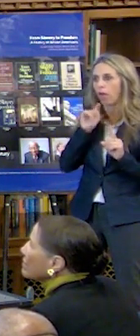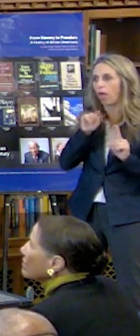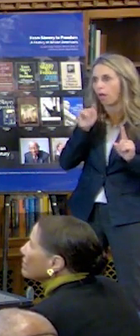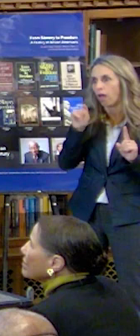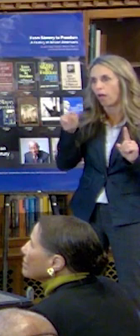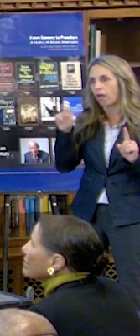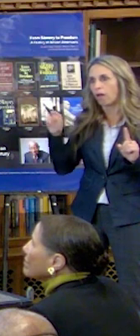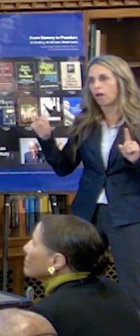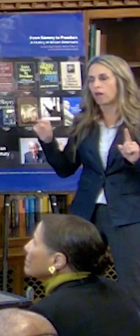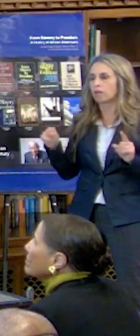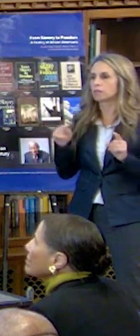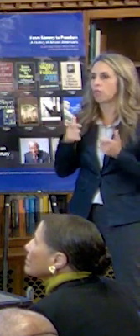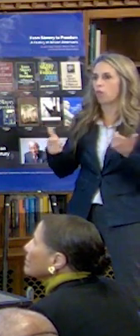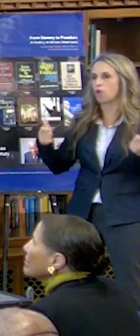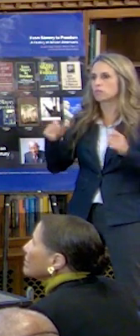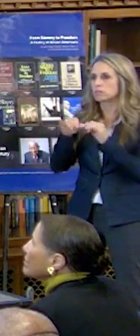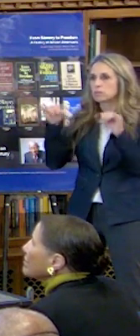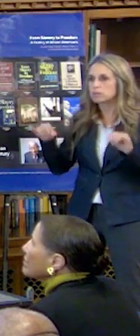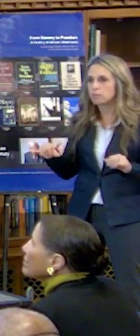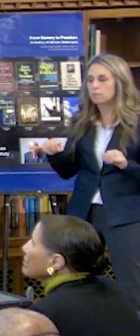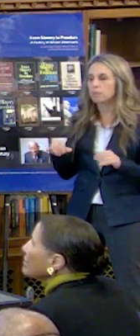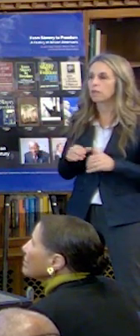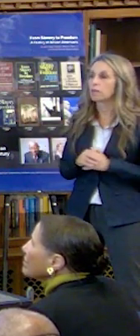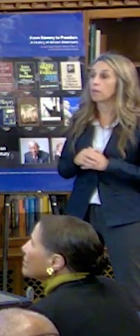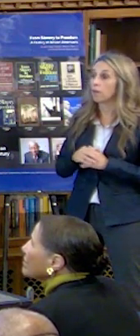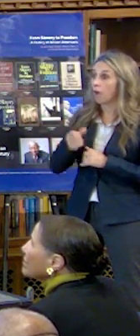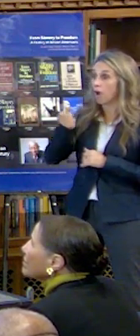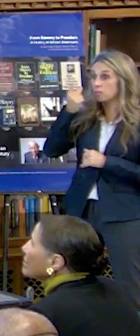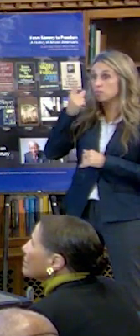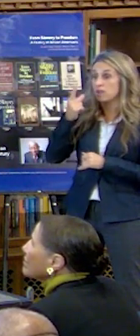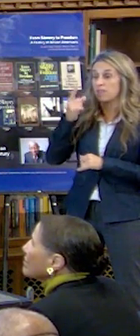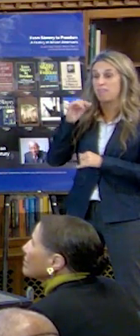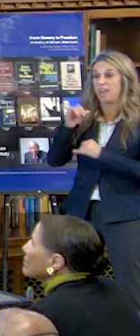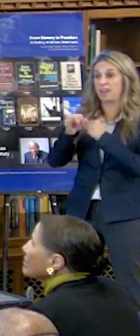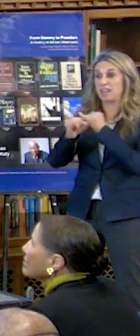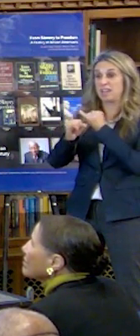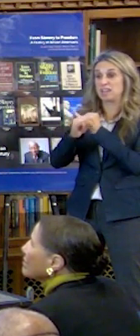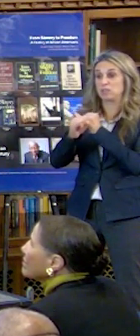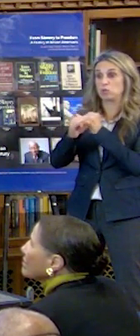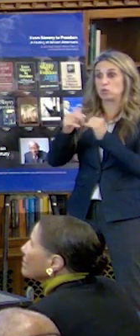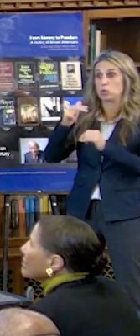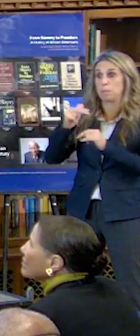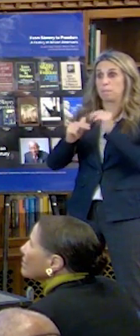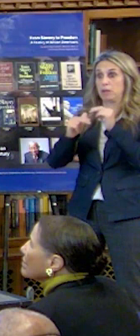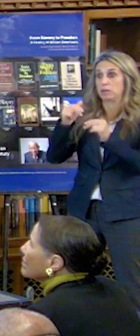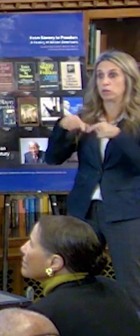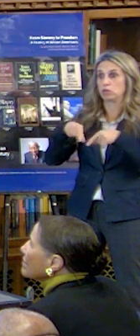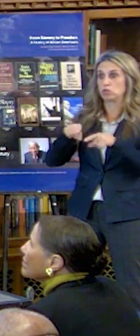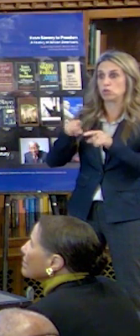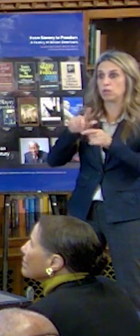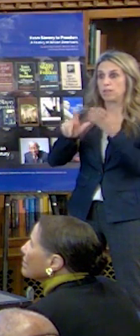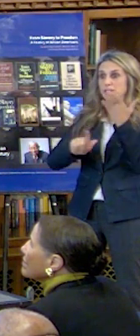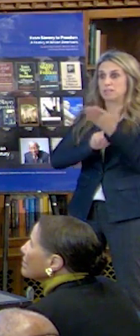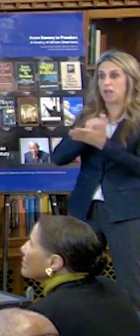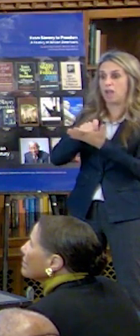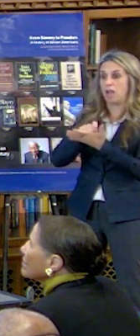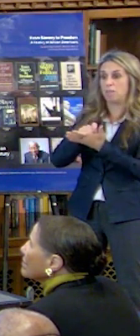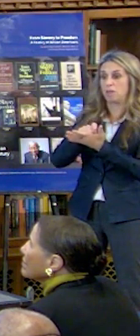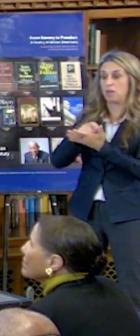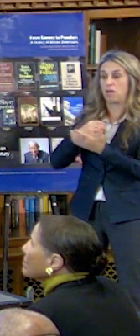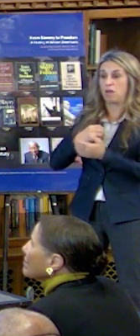about larger system and so to understand that an institution building in an era when white supremacy structures